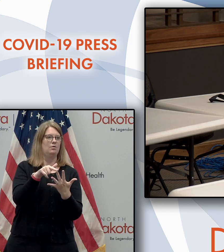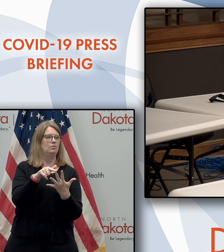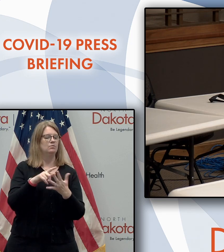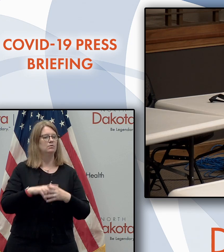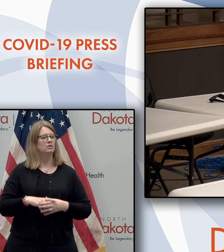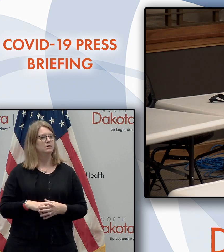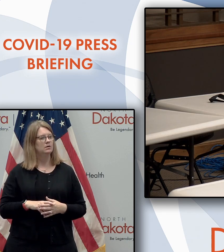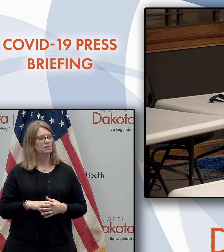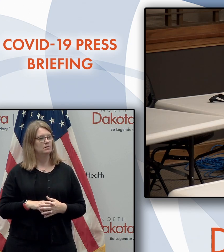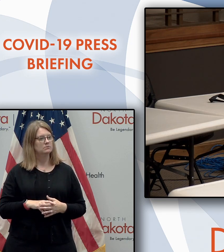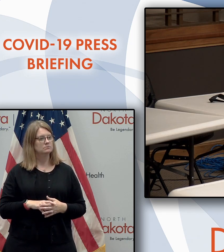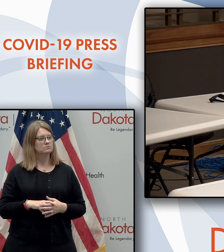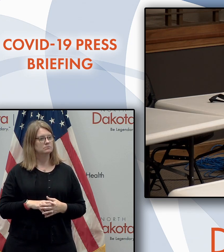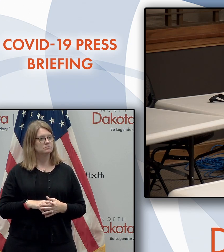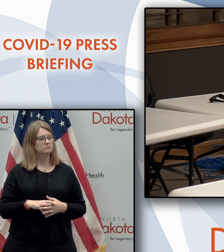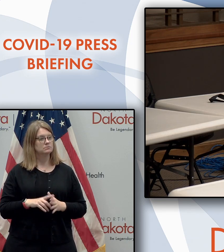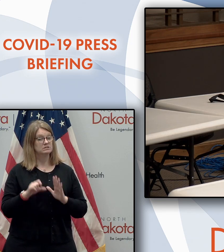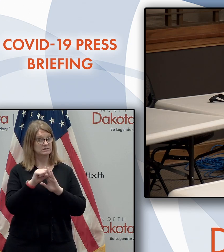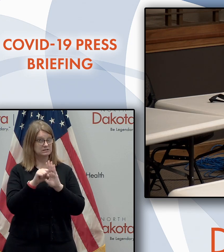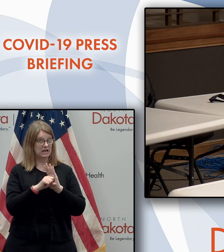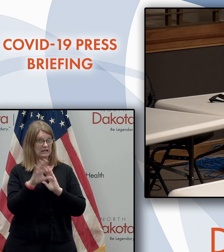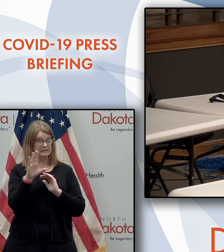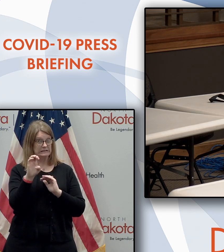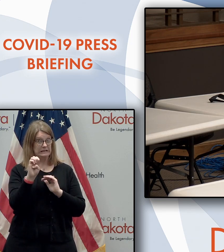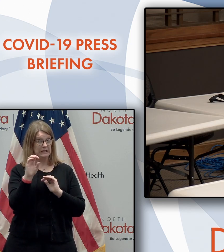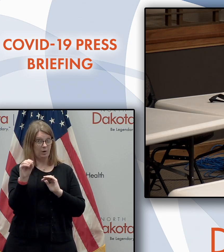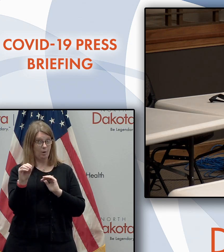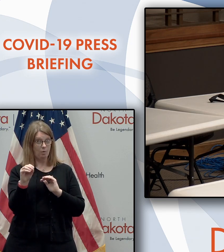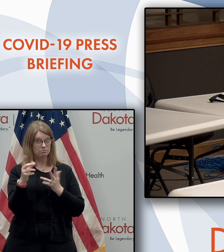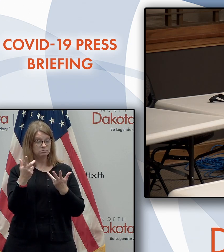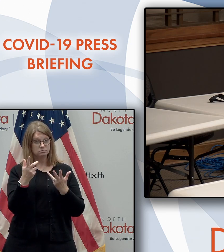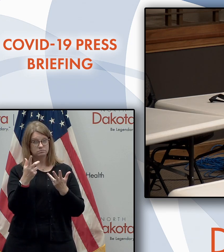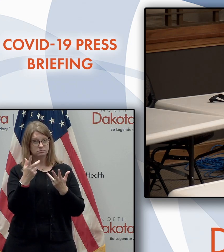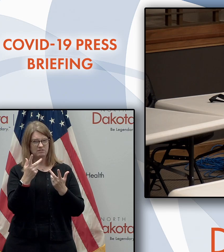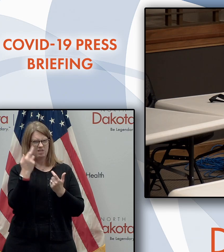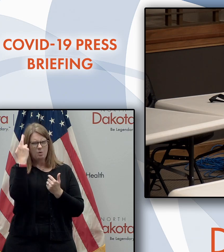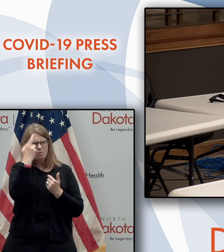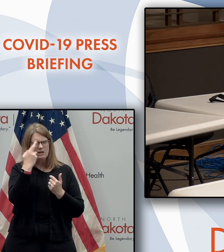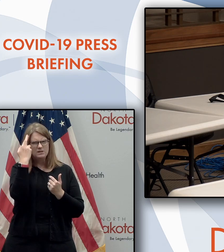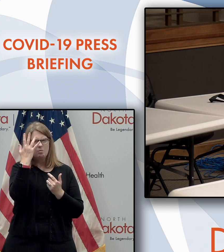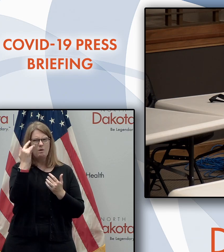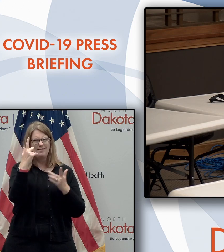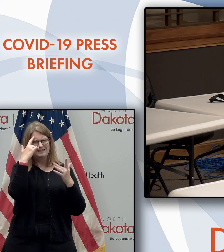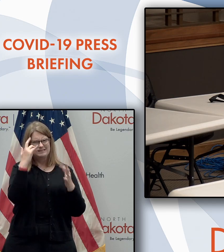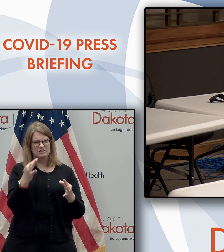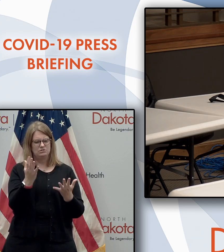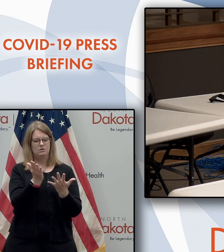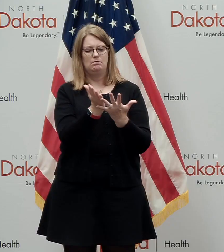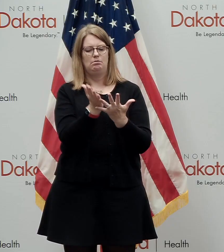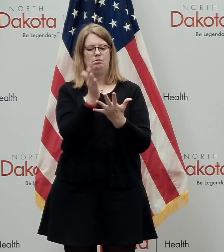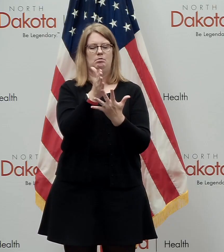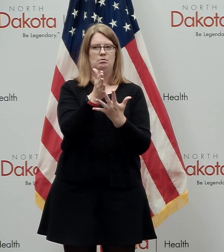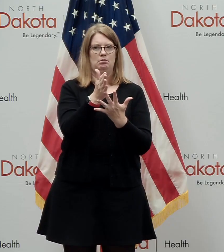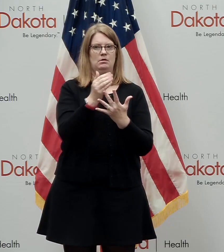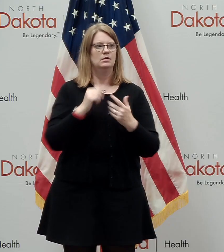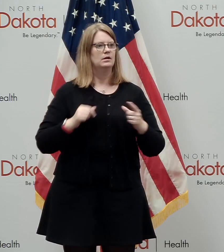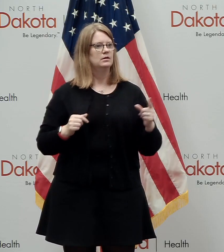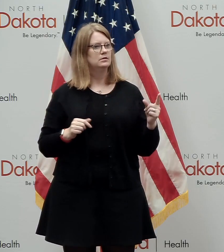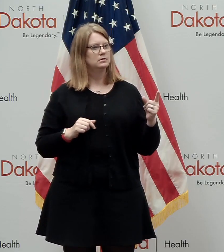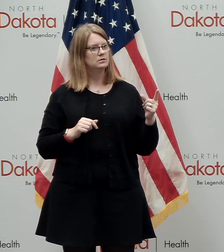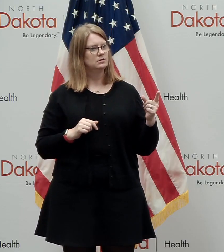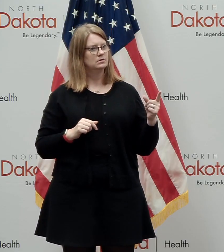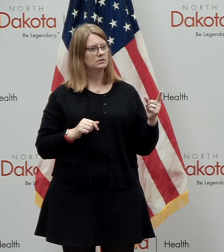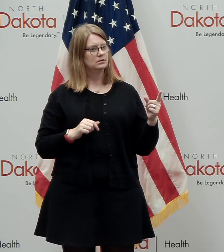if you could corroborate what your state CEO said and give us some insight into why that decision was made the way it was. I just want to make sure you're